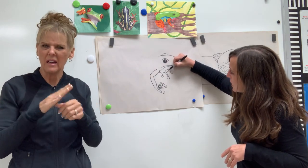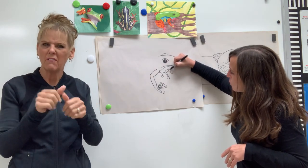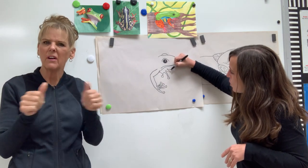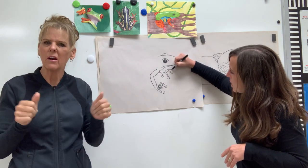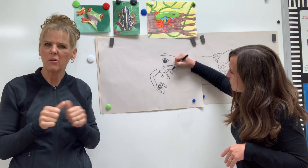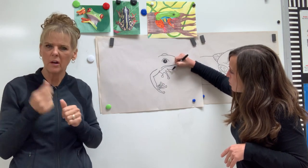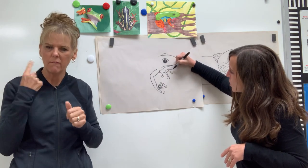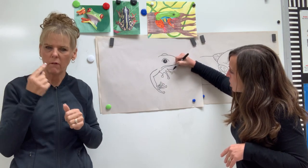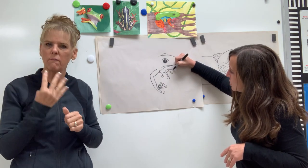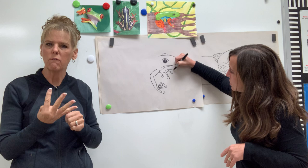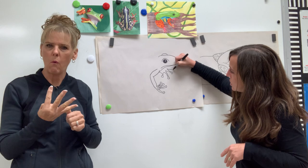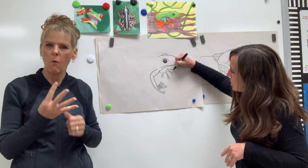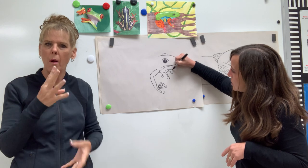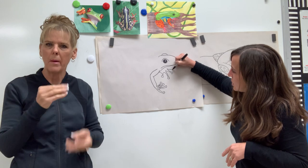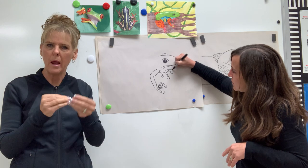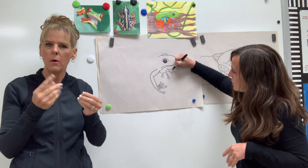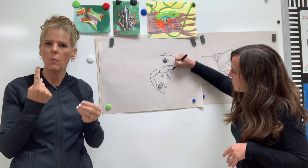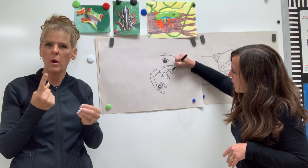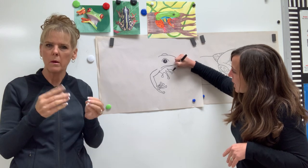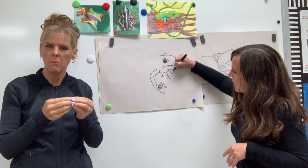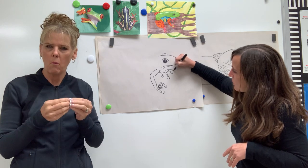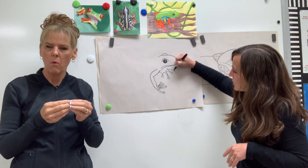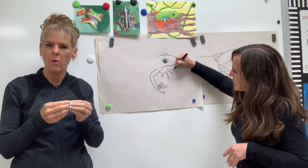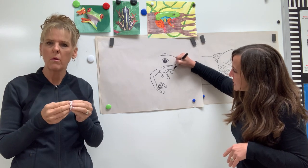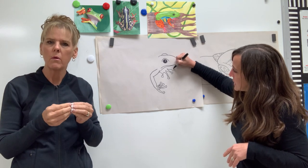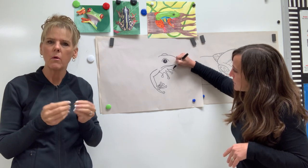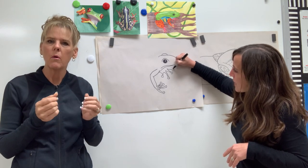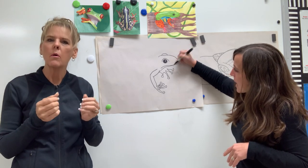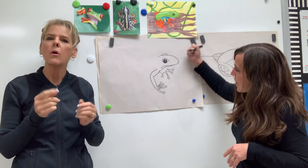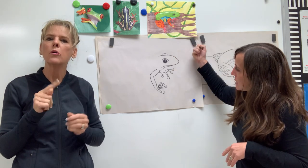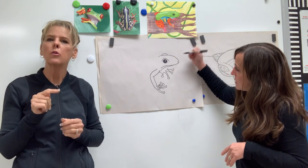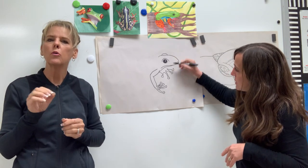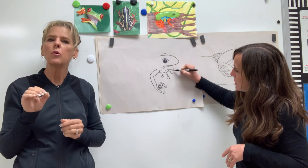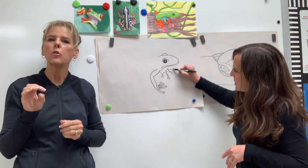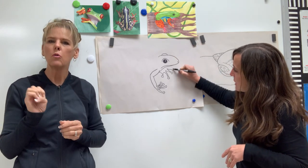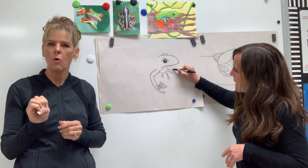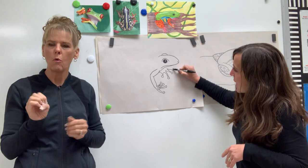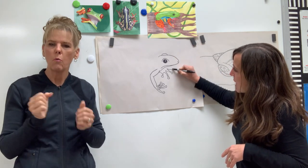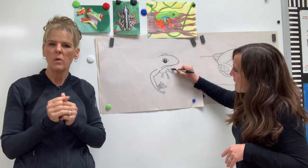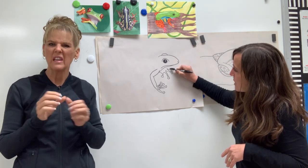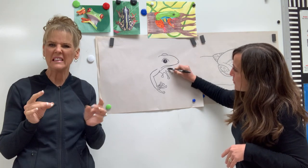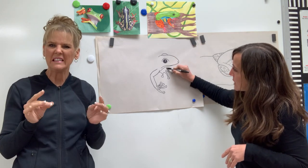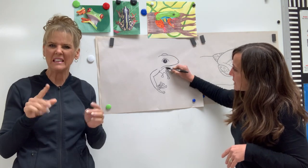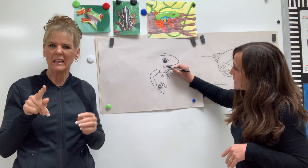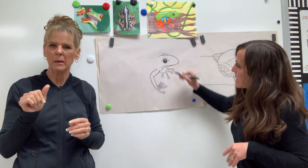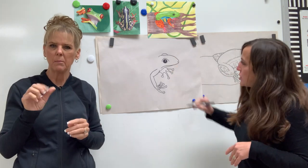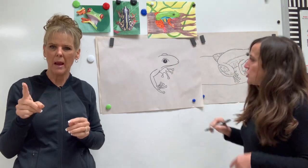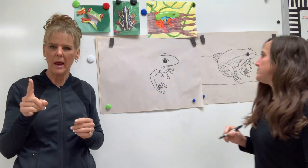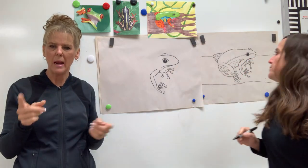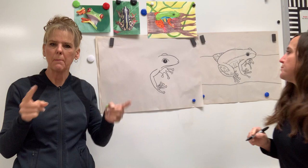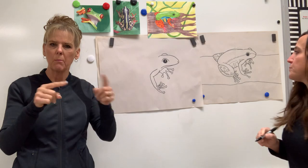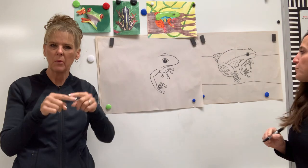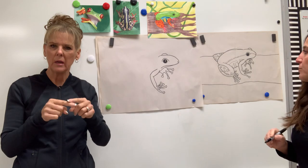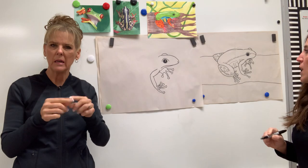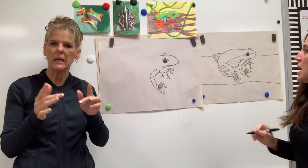gonna go ahead and add one more with the sticky pad and bring it in and